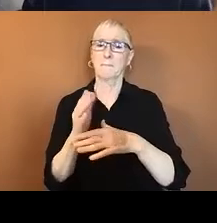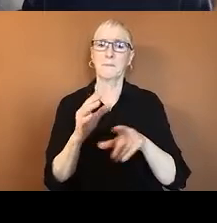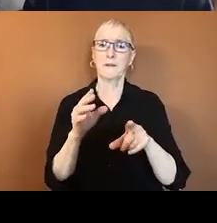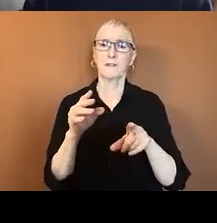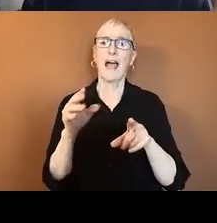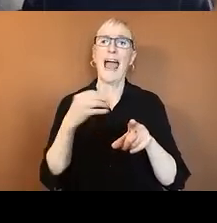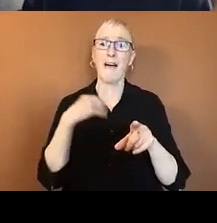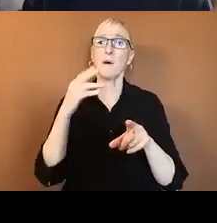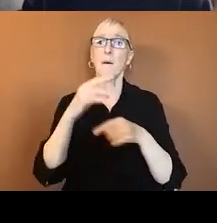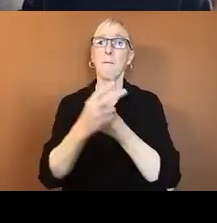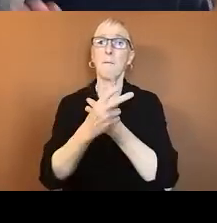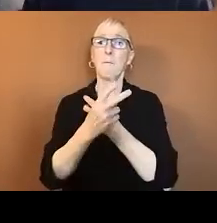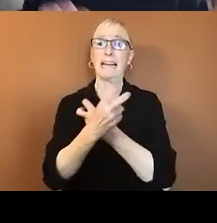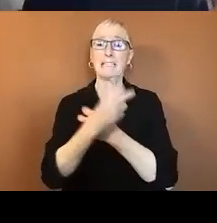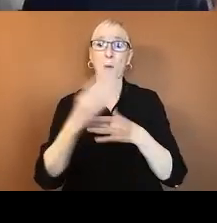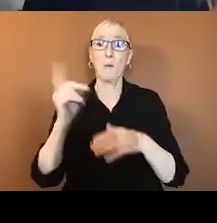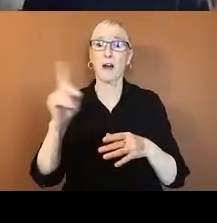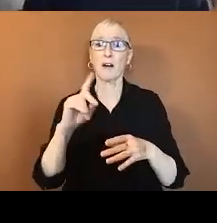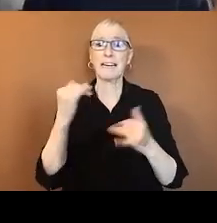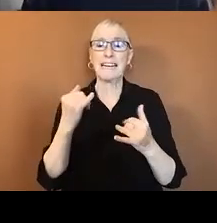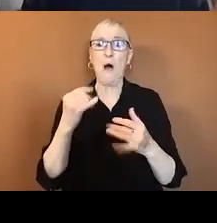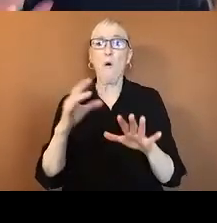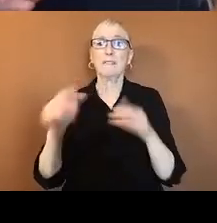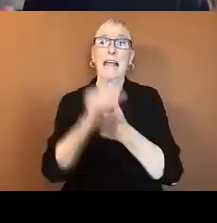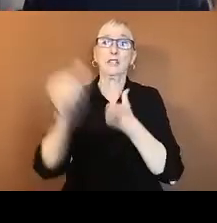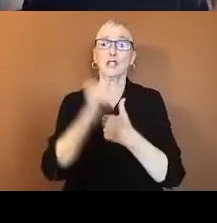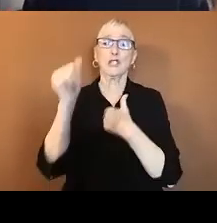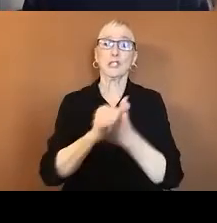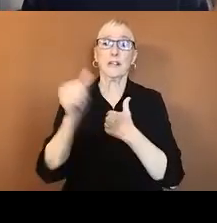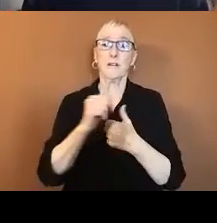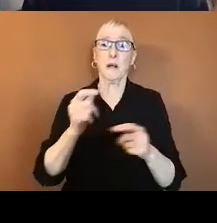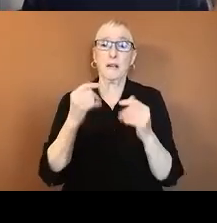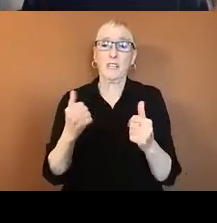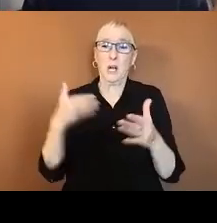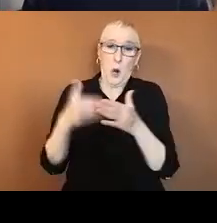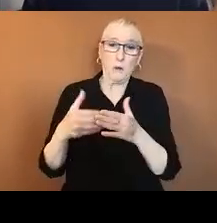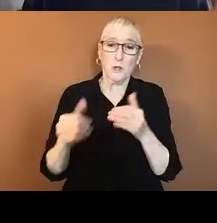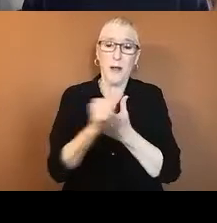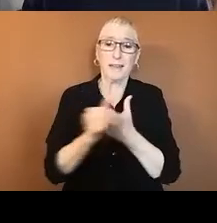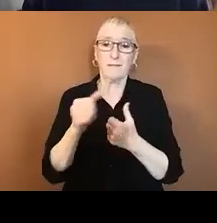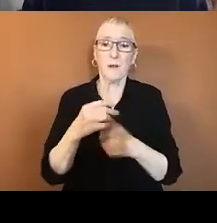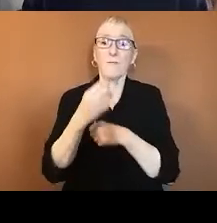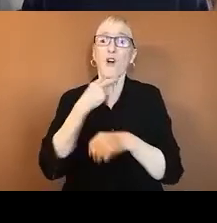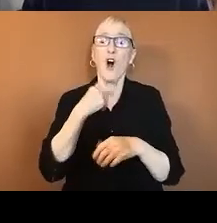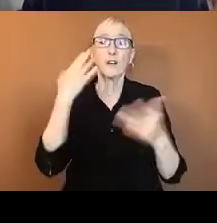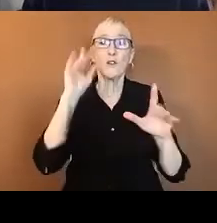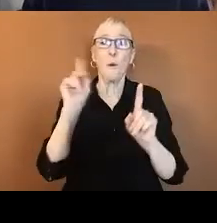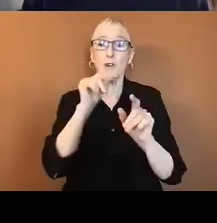there is a bat somewhat nearby, and now it just switched to danger. There is immediate threat for the poor frog. It doesn't know where to